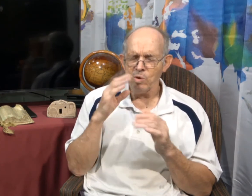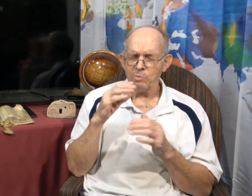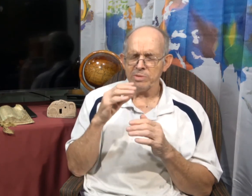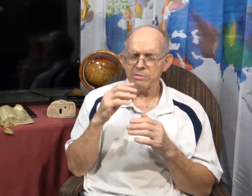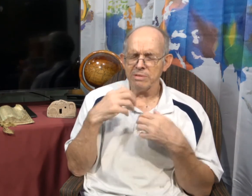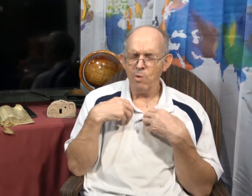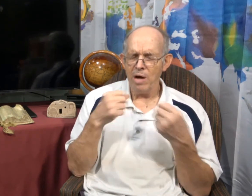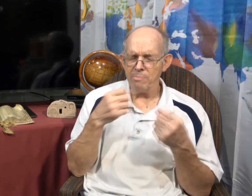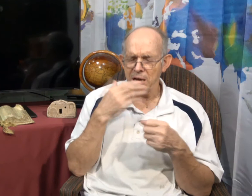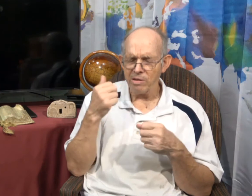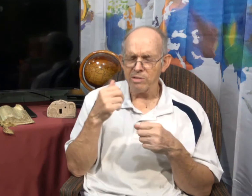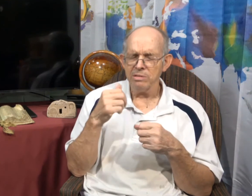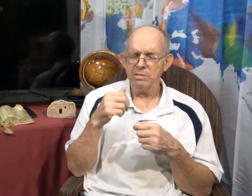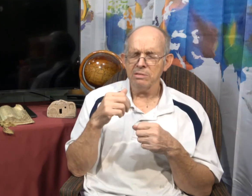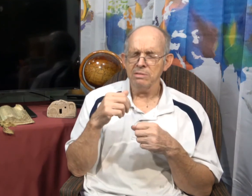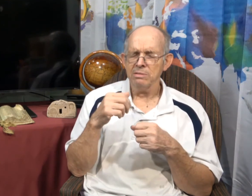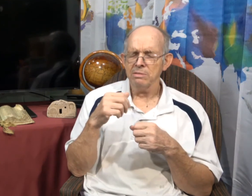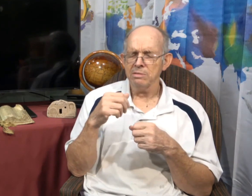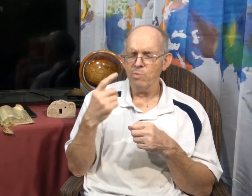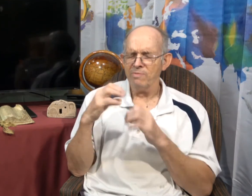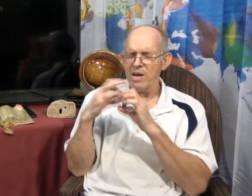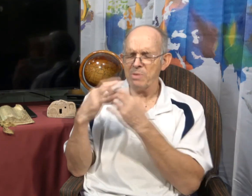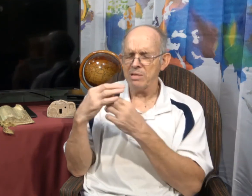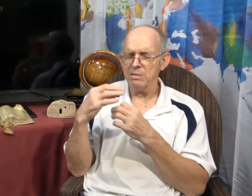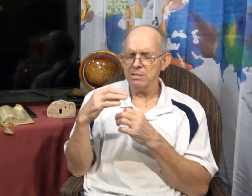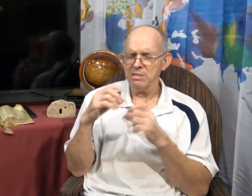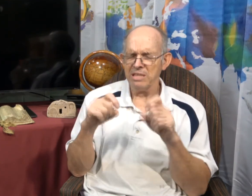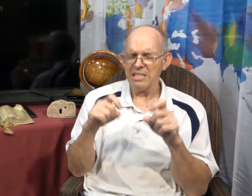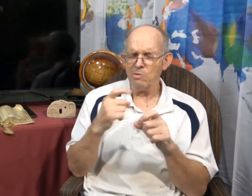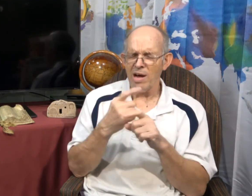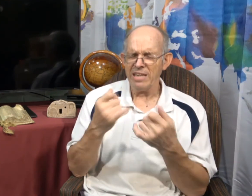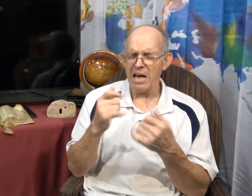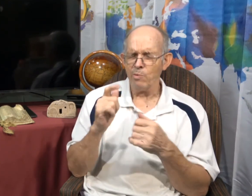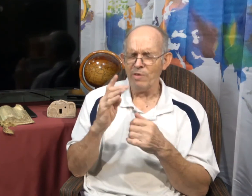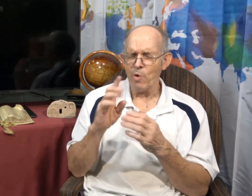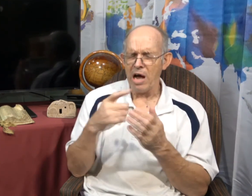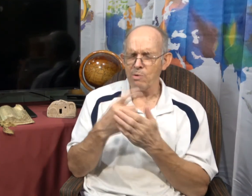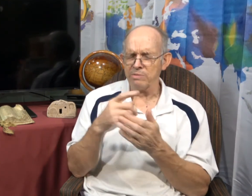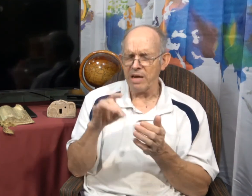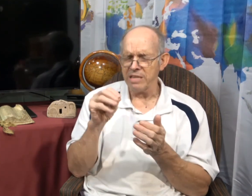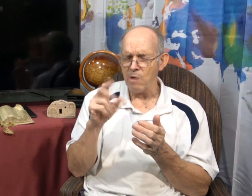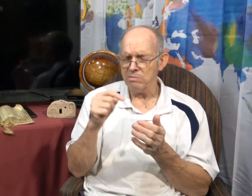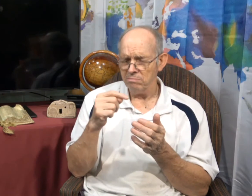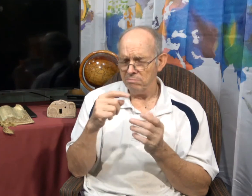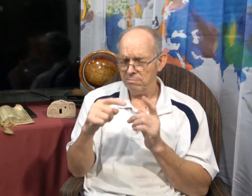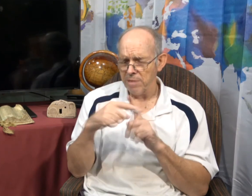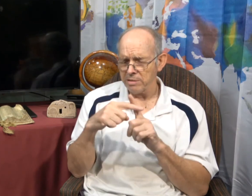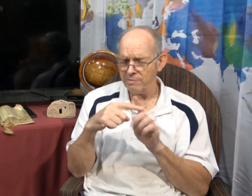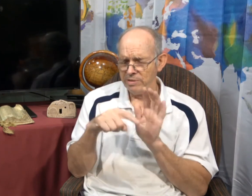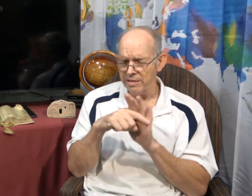hope get right better. My family says right now, 24 hours, right now, positive and negative.